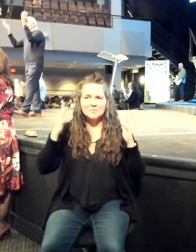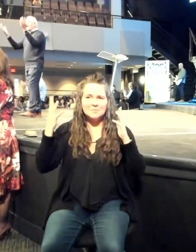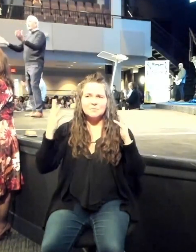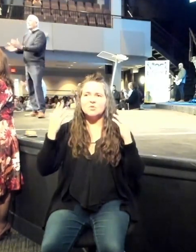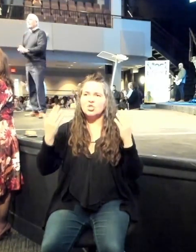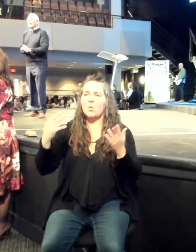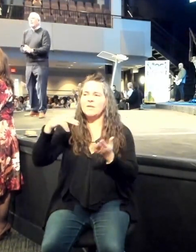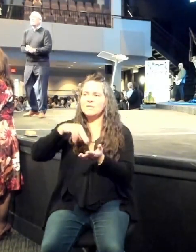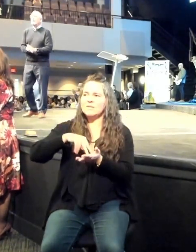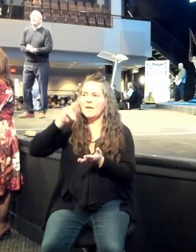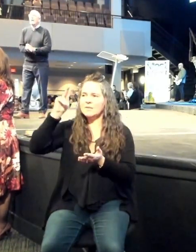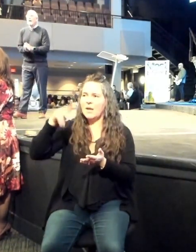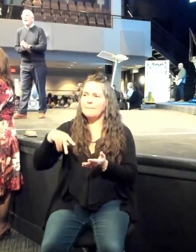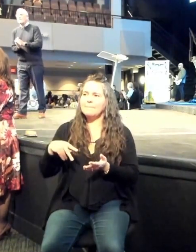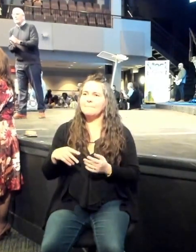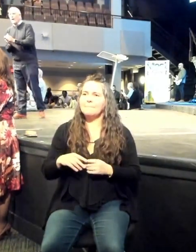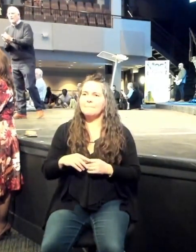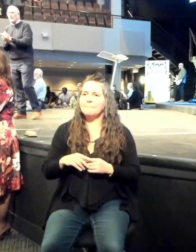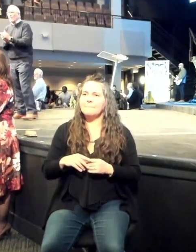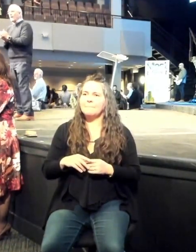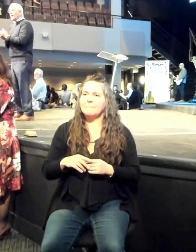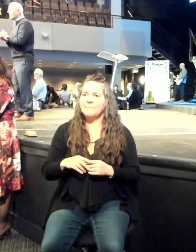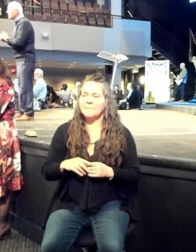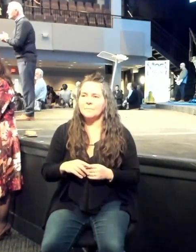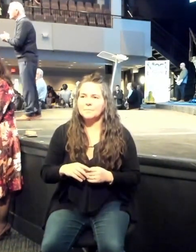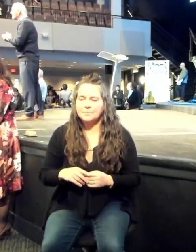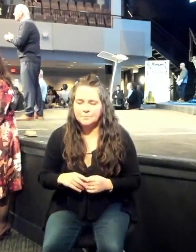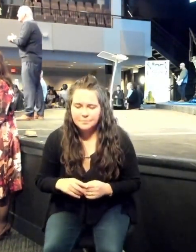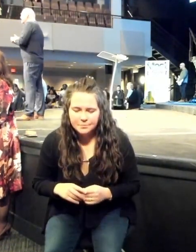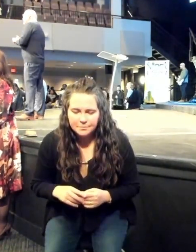stand to your feet as we get ready to head into a brand new week?